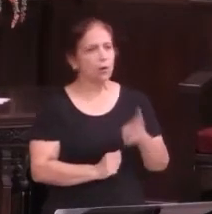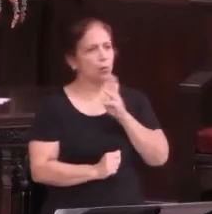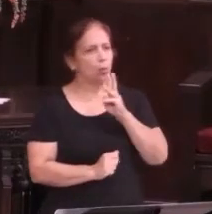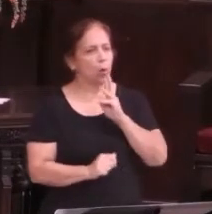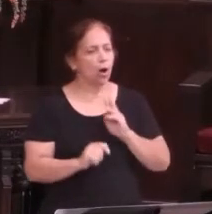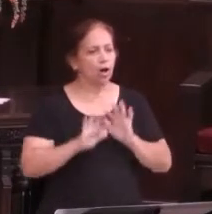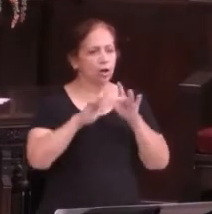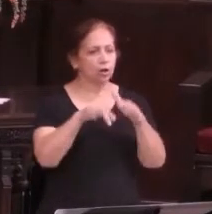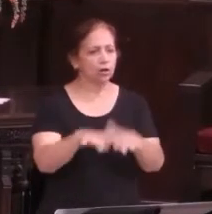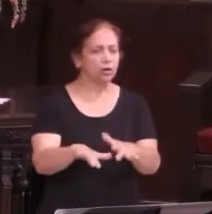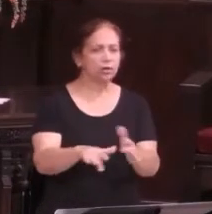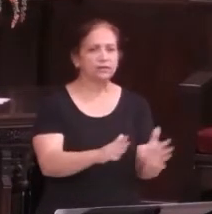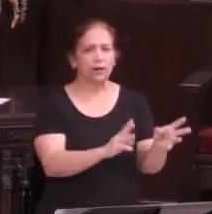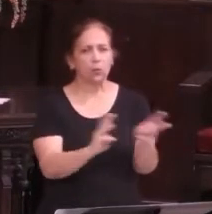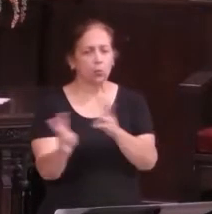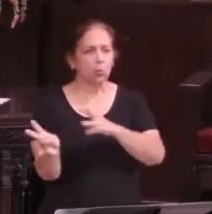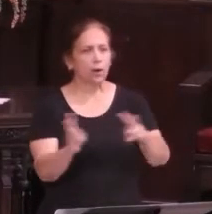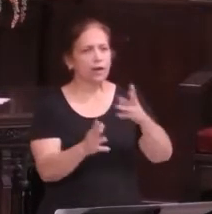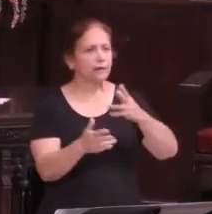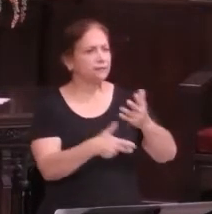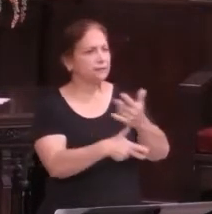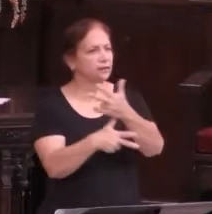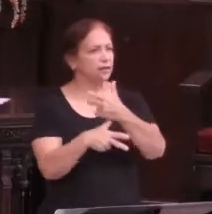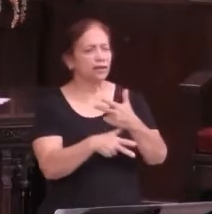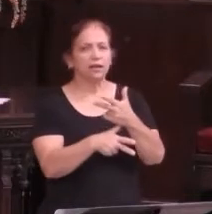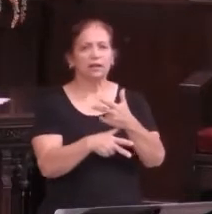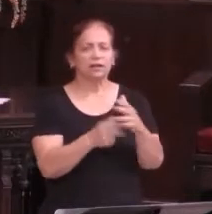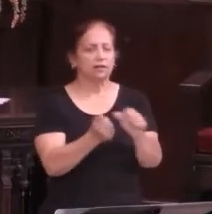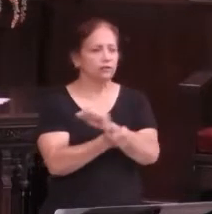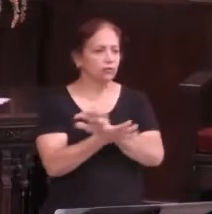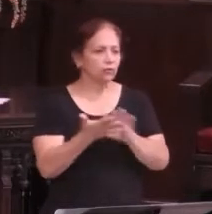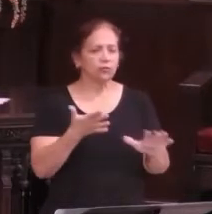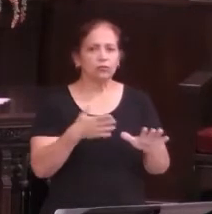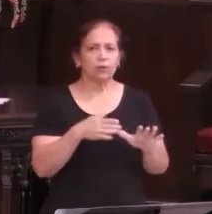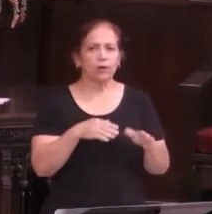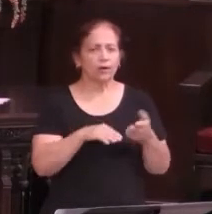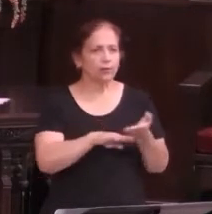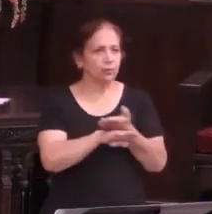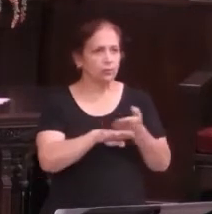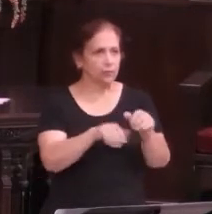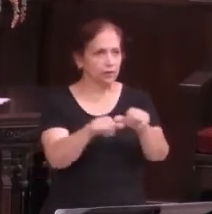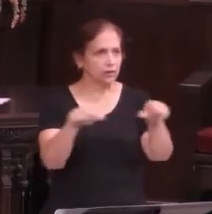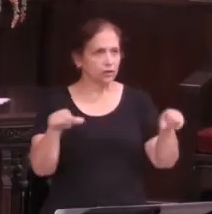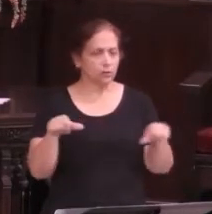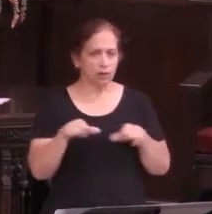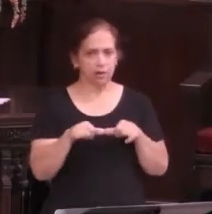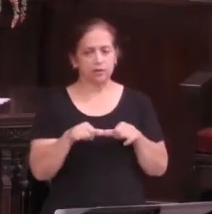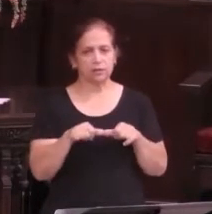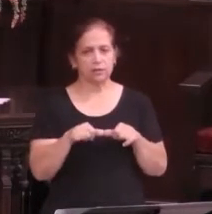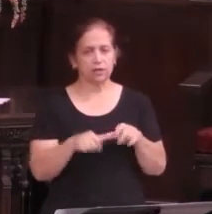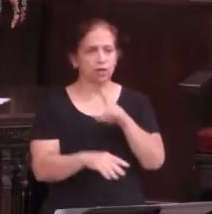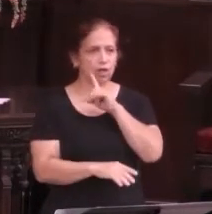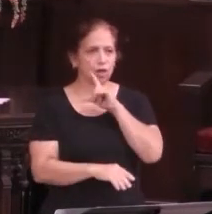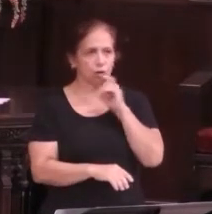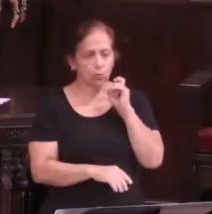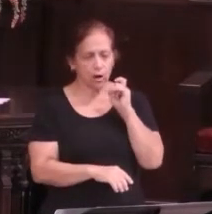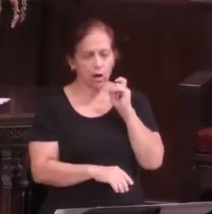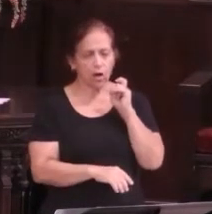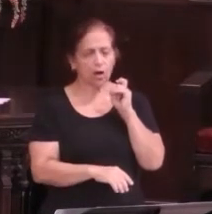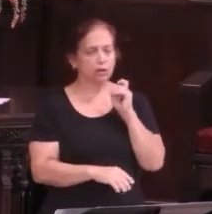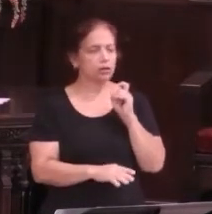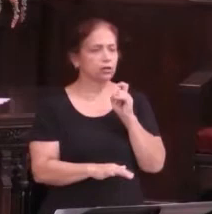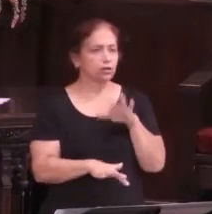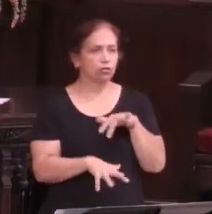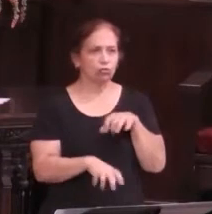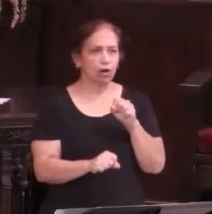waters and winds tearing apart the fabric of coastal communities, drought drying